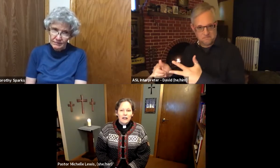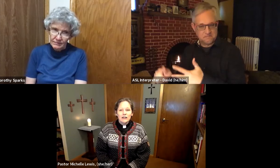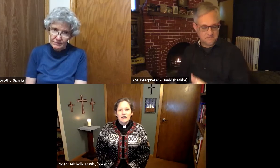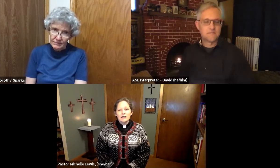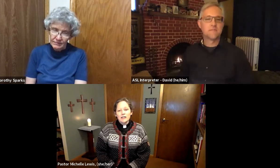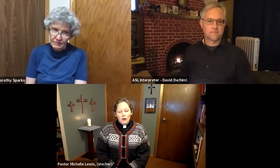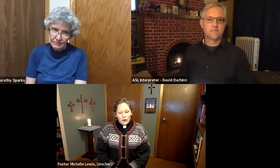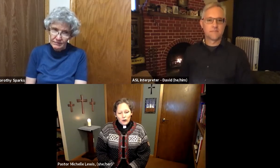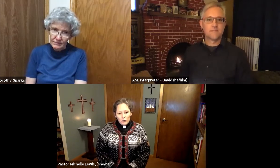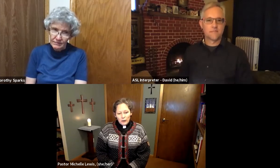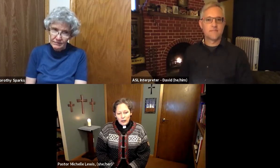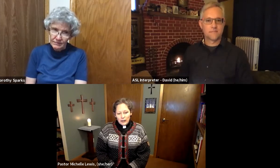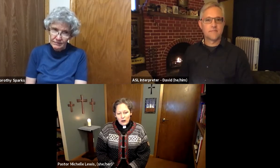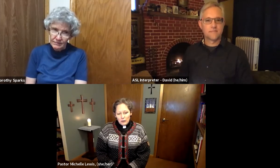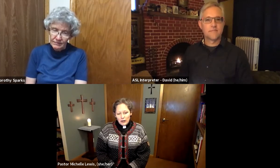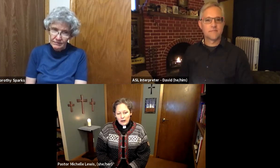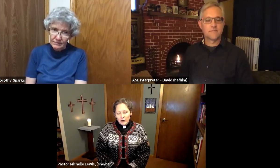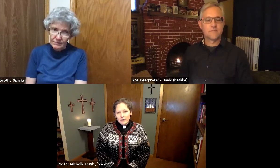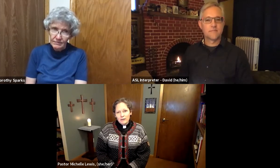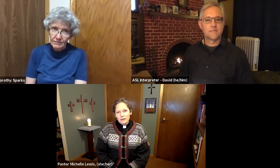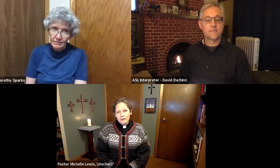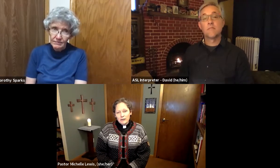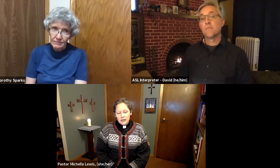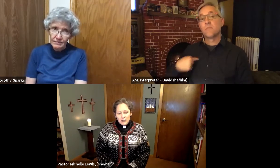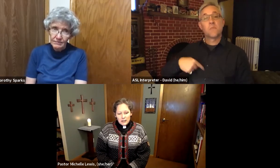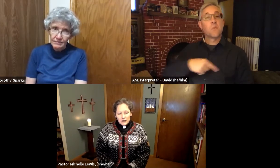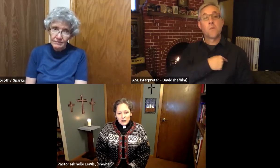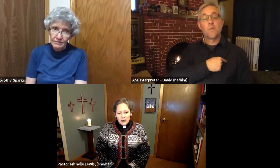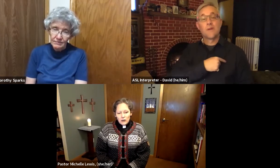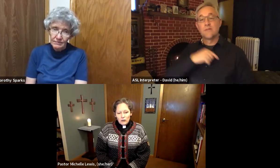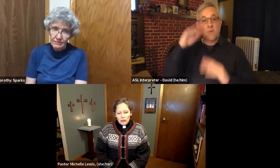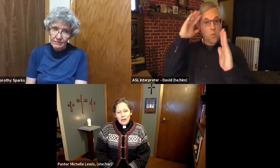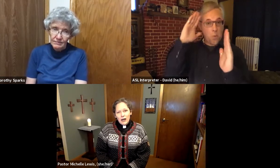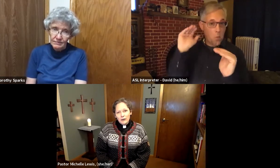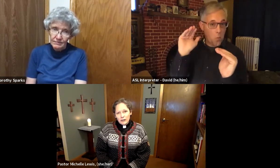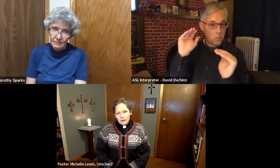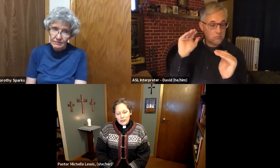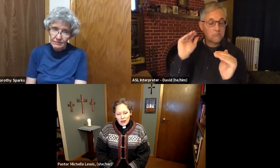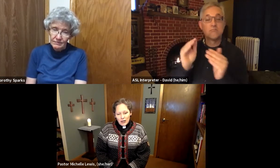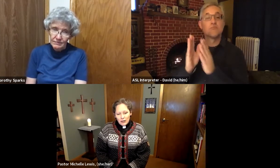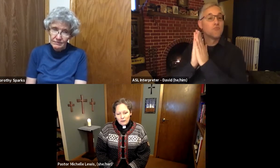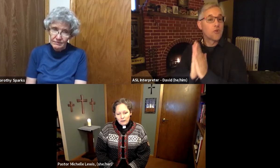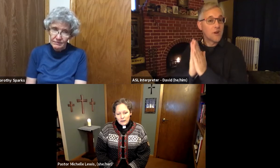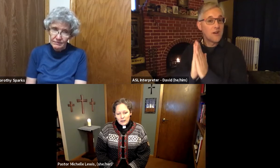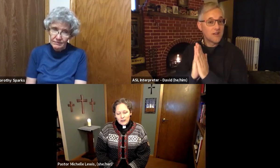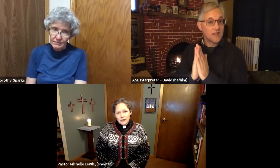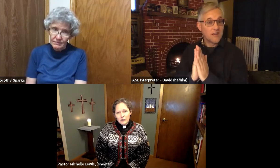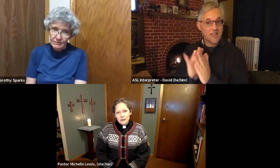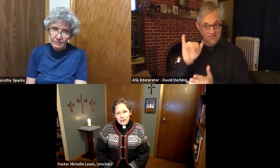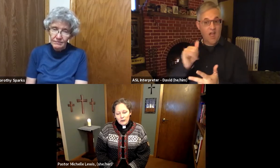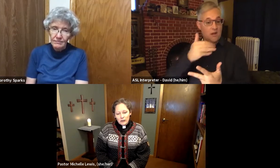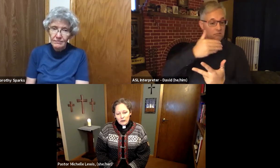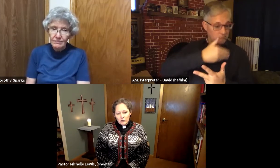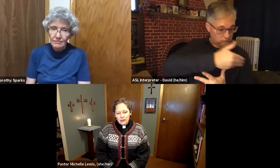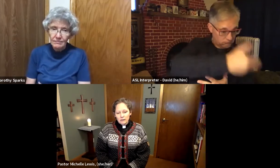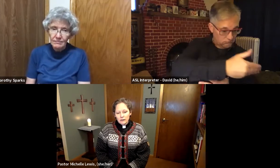And it is our hope and our prayer that this will allow you time to